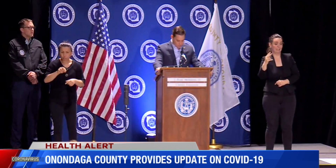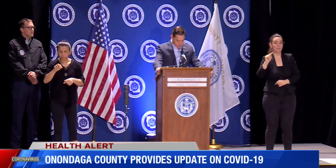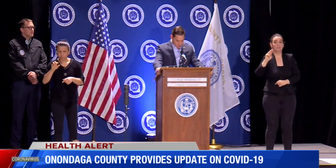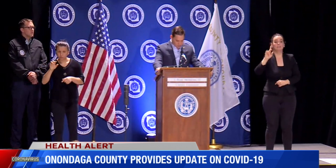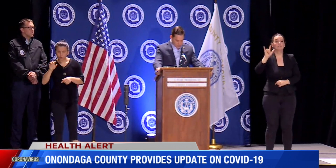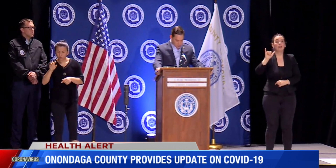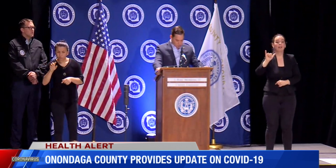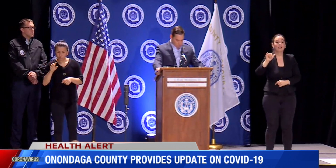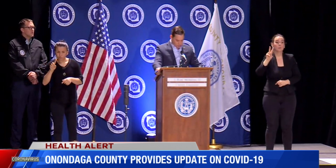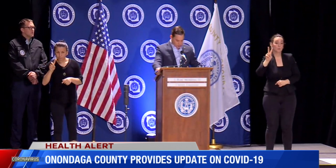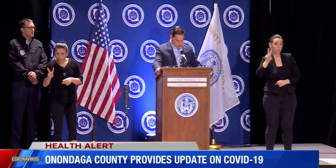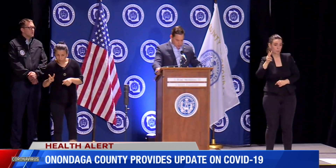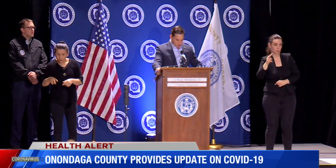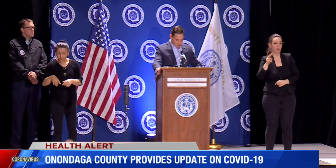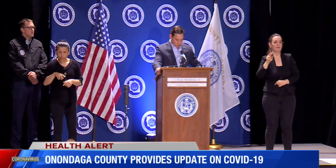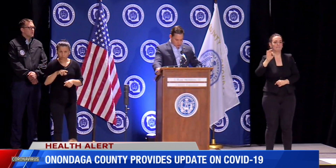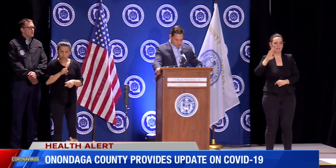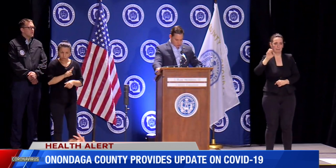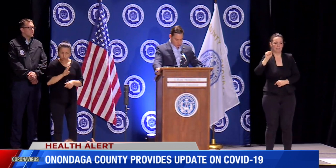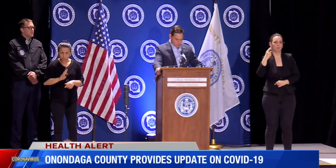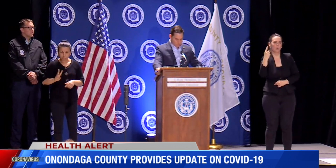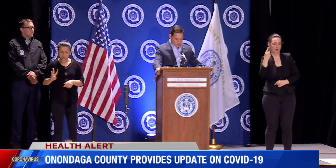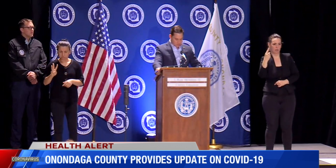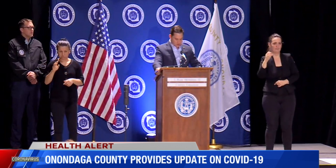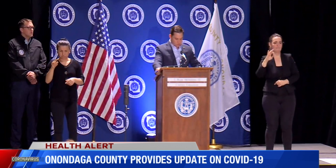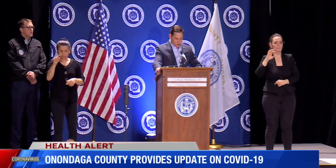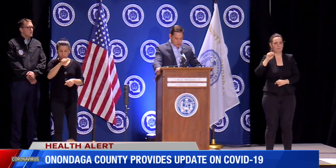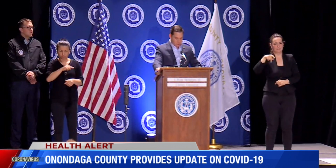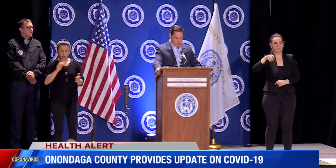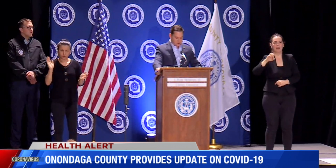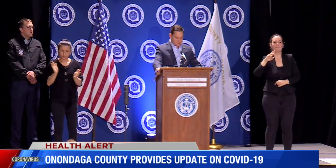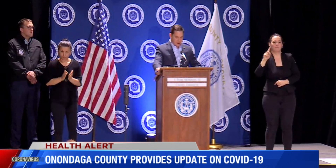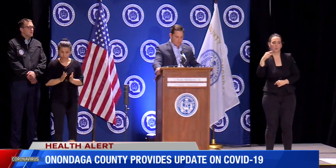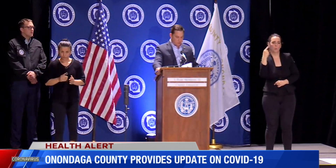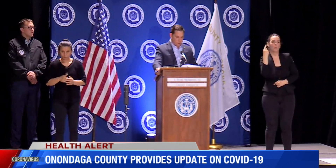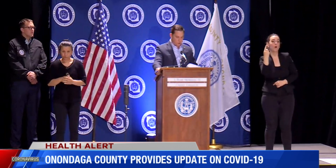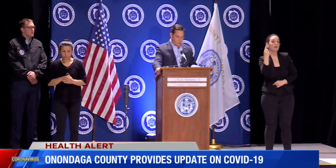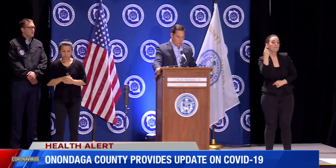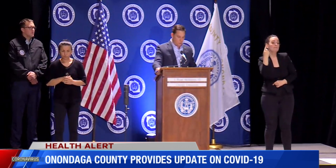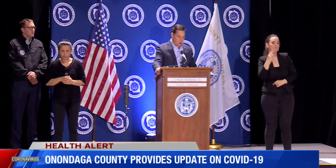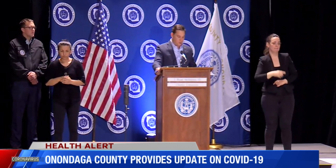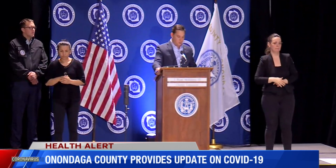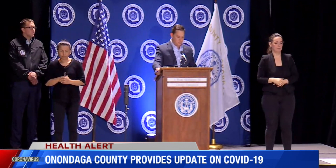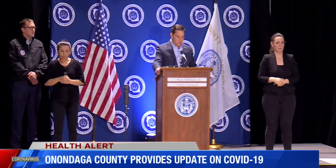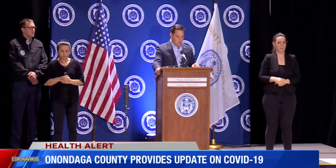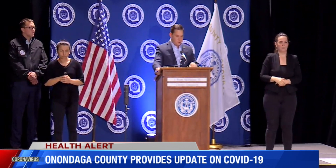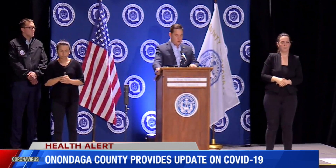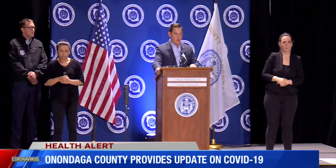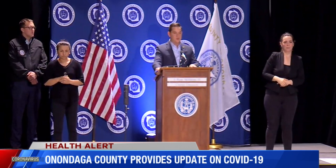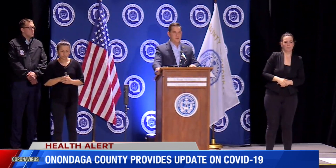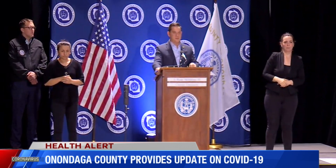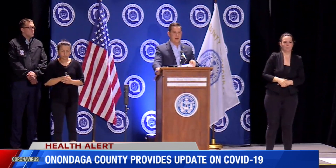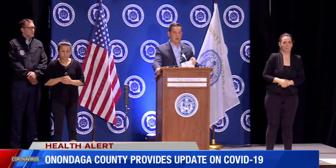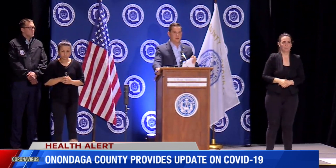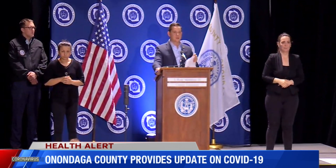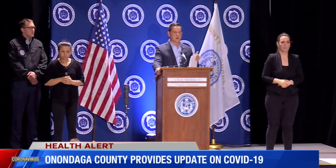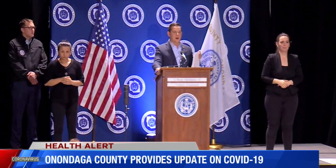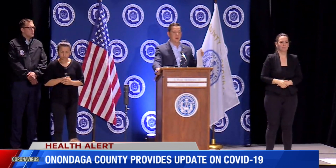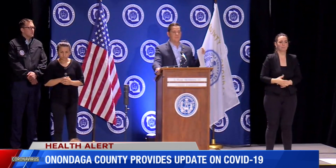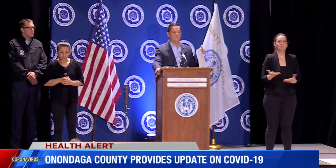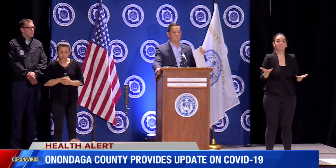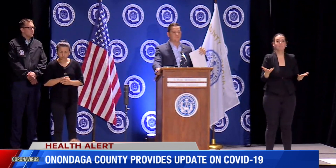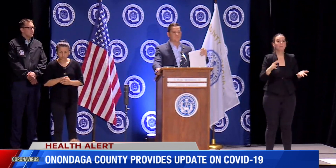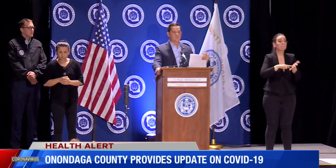3. Atisco, 3. Tully, 2. Fabius, 1. Spafford, 1. What does this tell